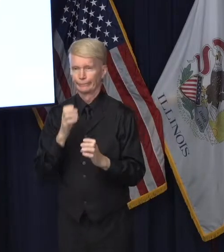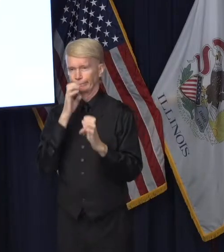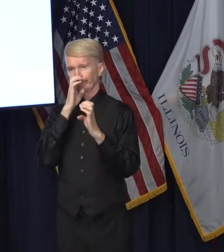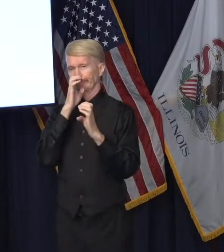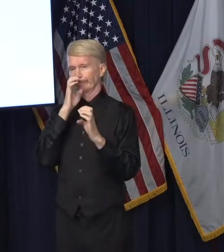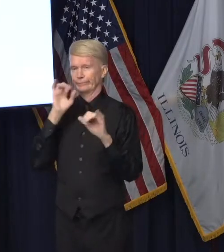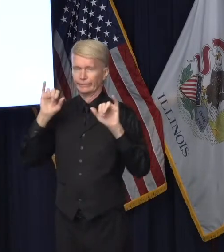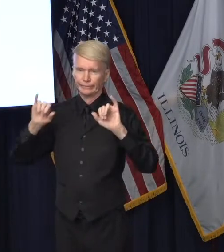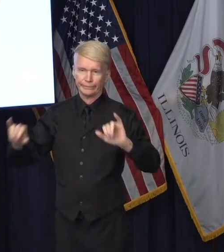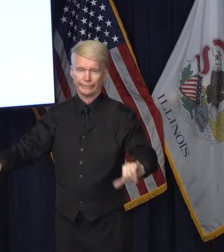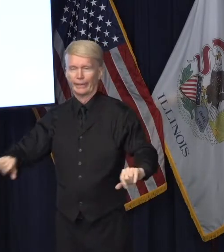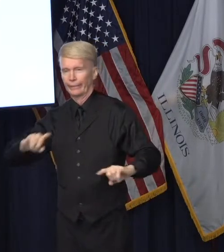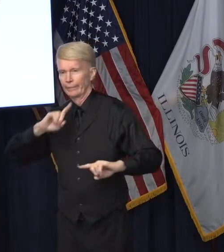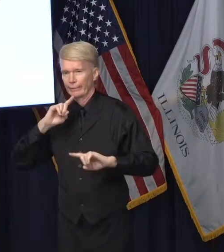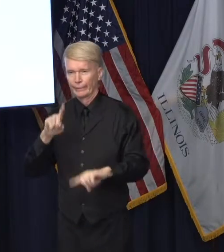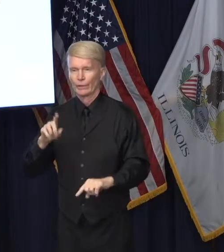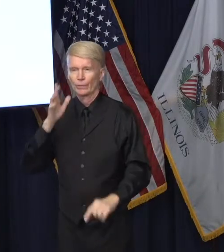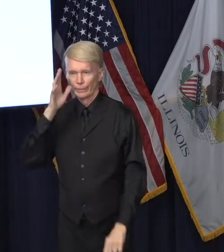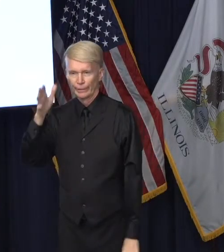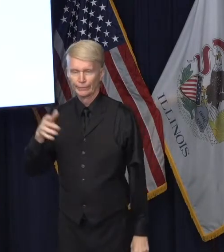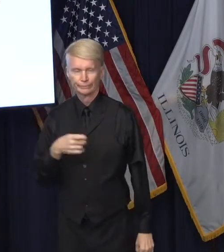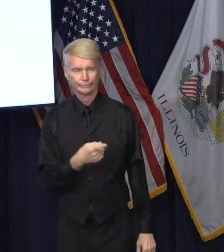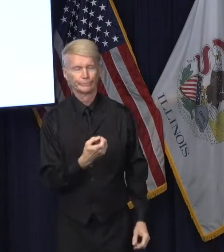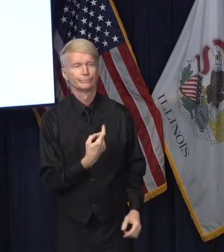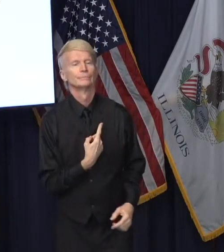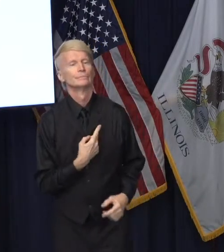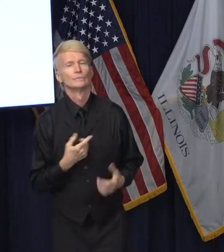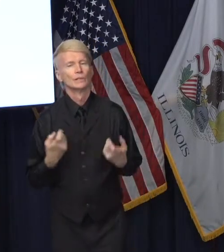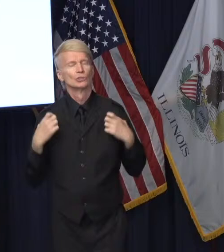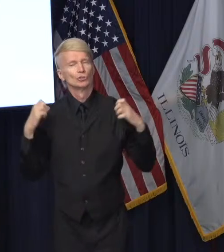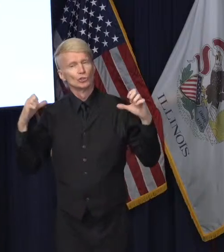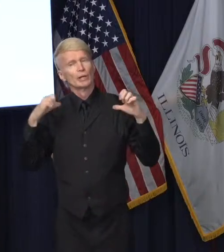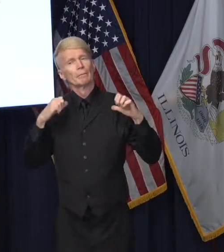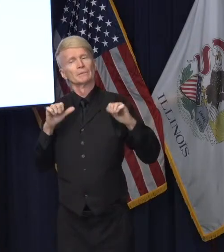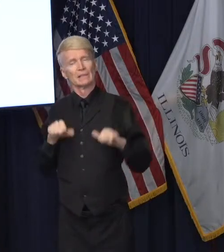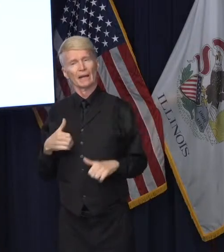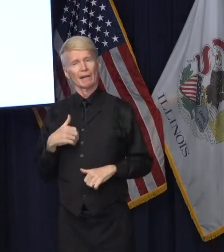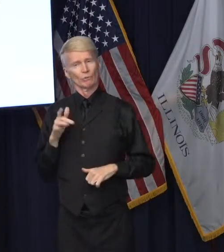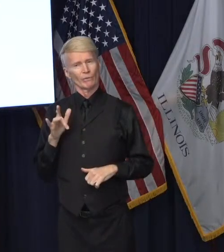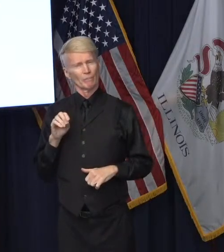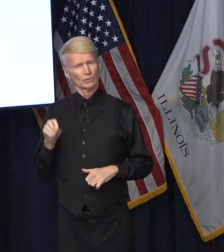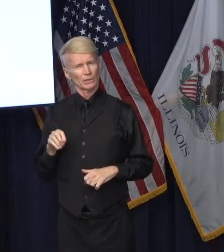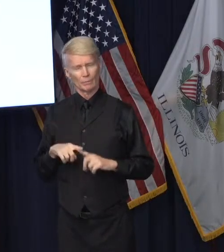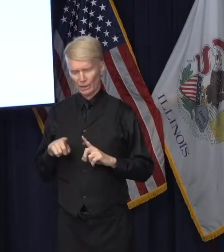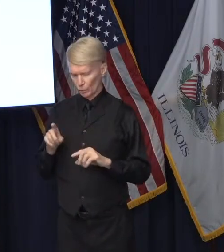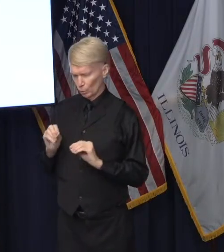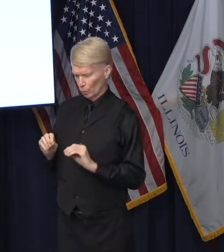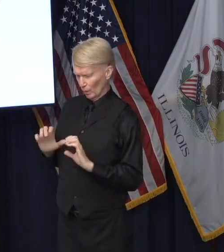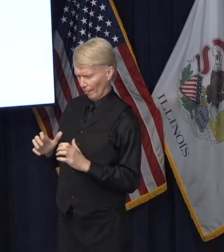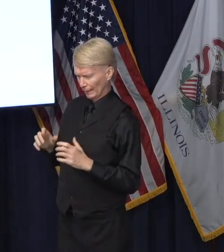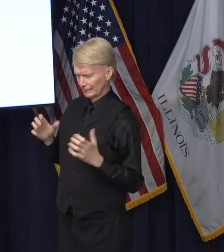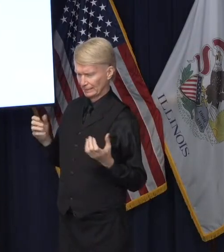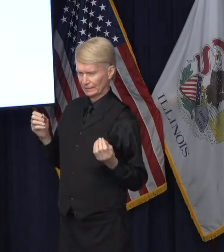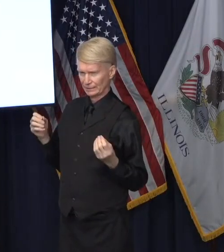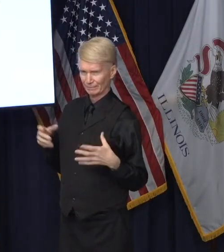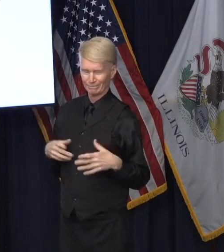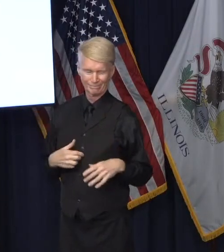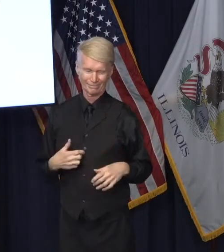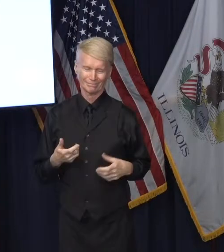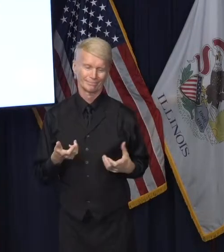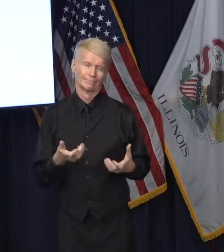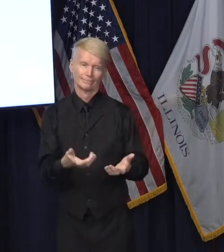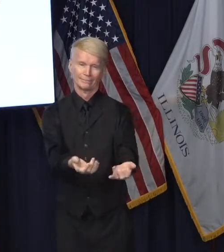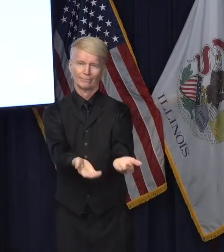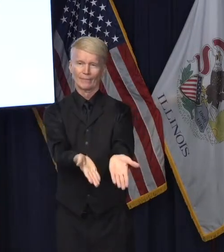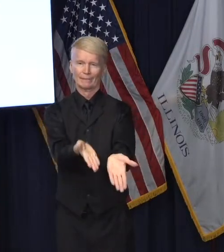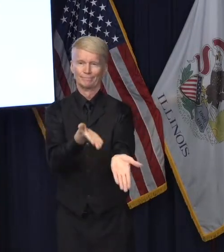to a stay-at-home order. Can you explain the gyms? So gyms can stay open at 25%, but you can't have group classes? I'm not going to have individual